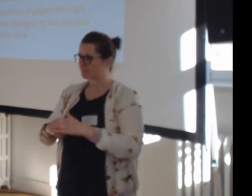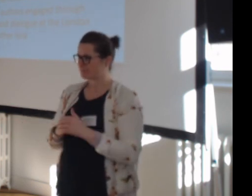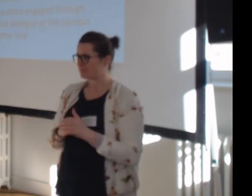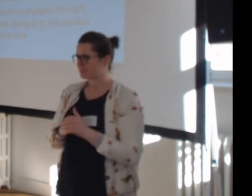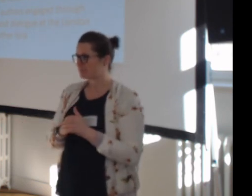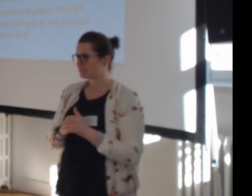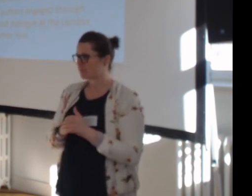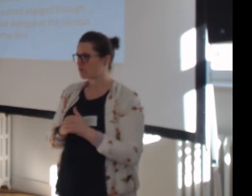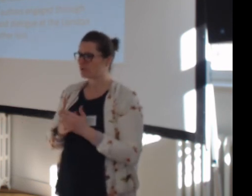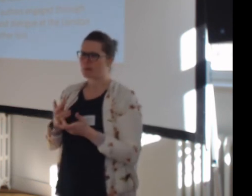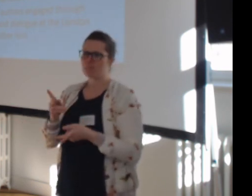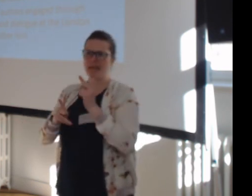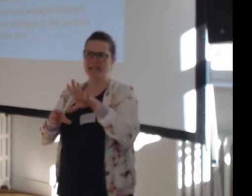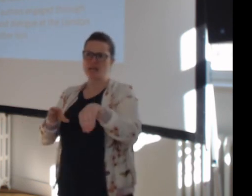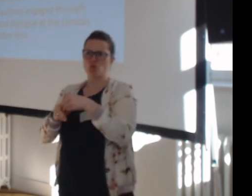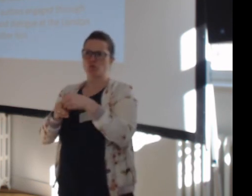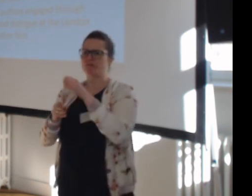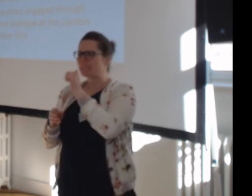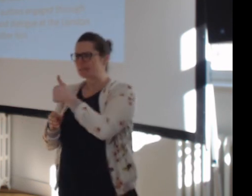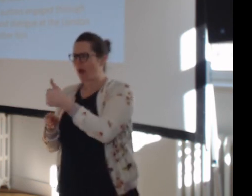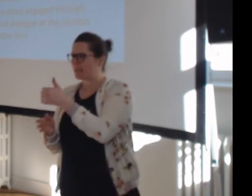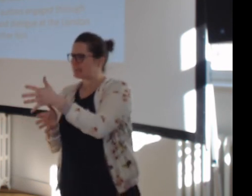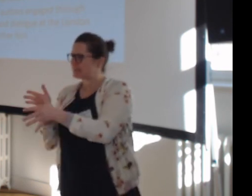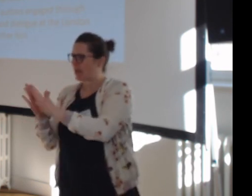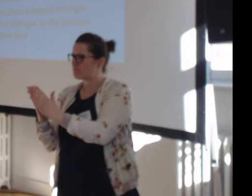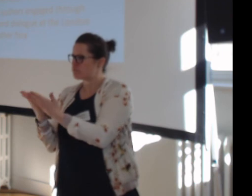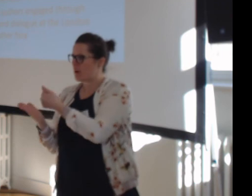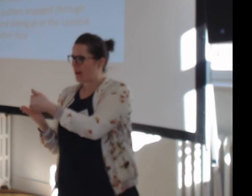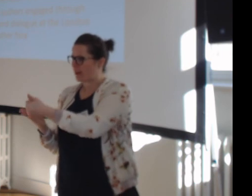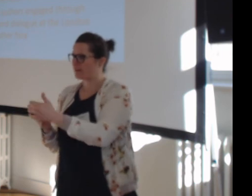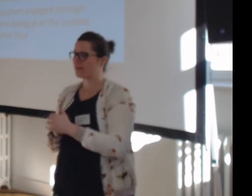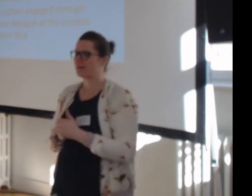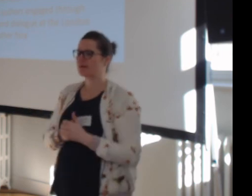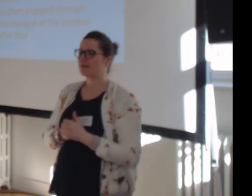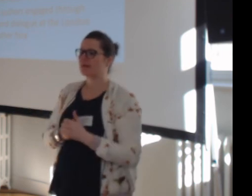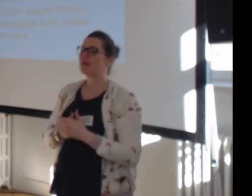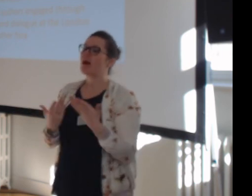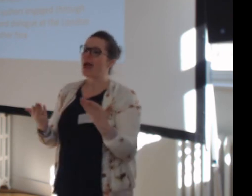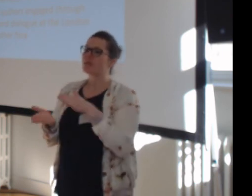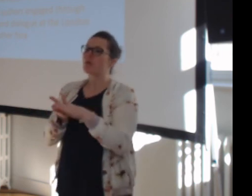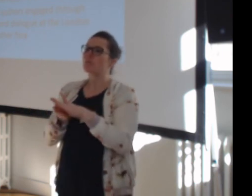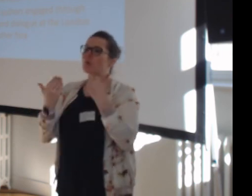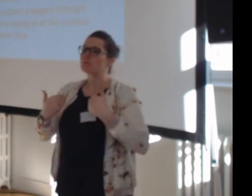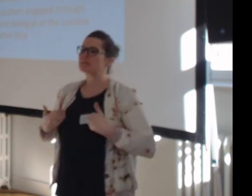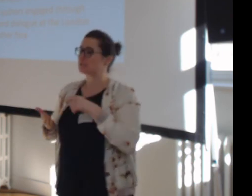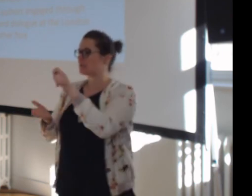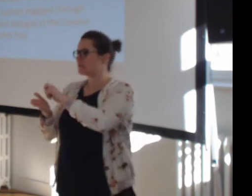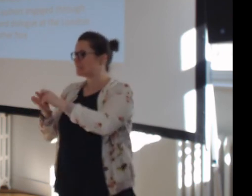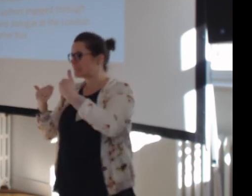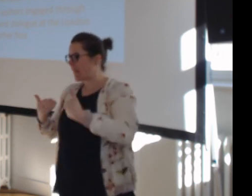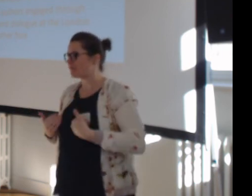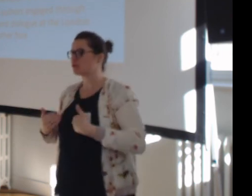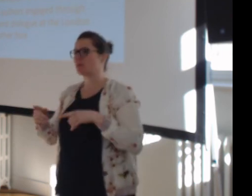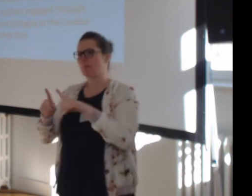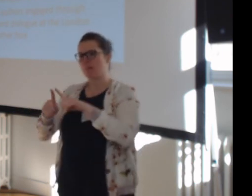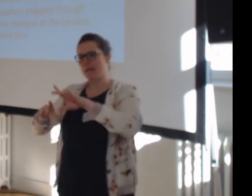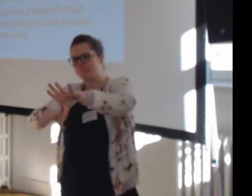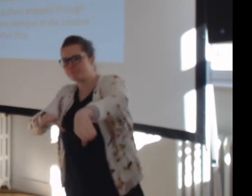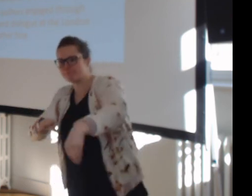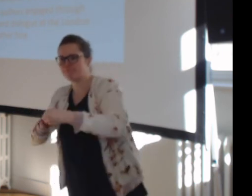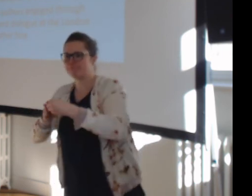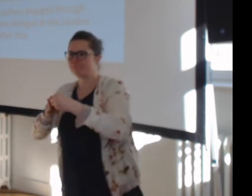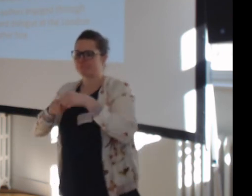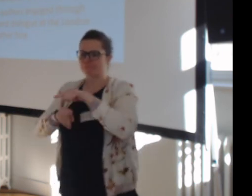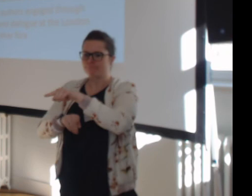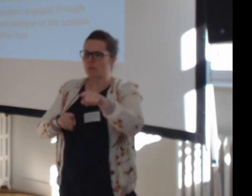more inclusive than just the sign books. And as I mentioned before, publishers and authors have been engaged to help them